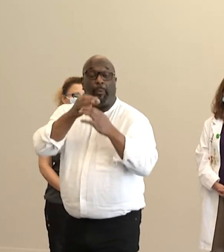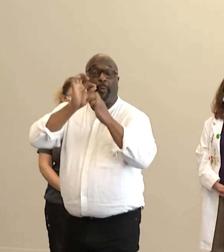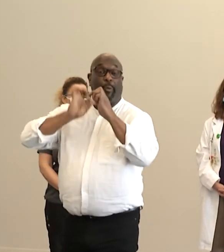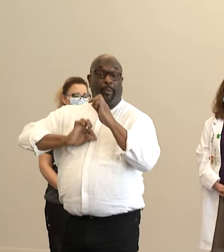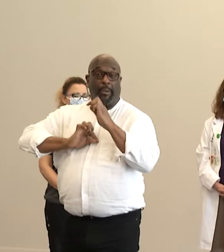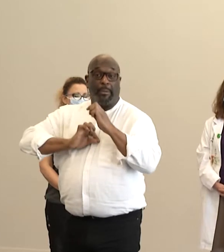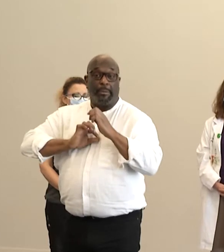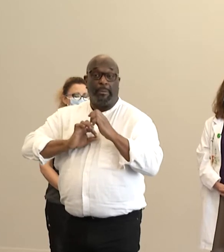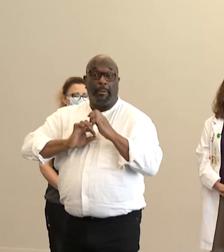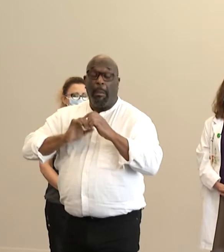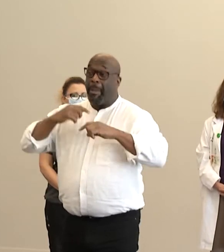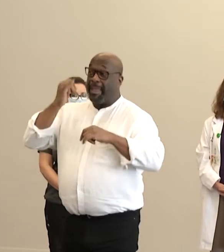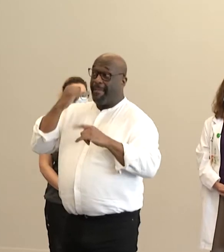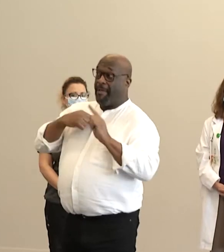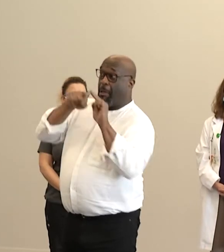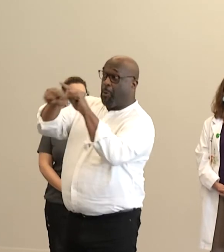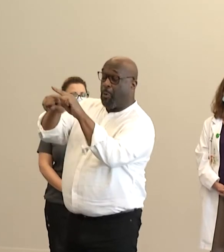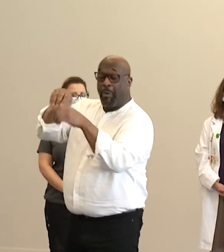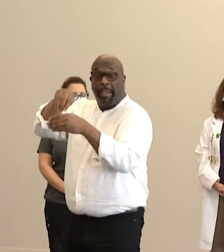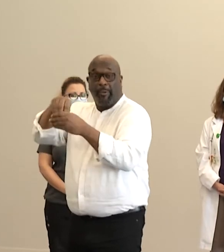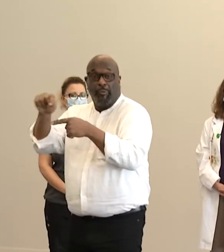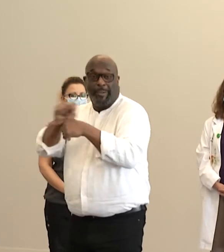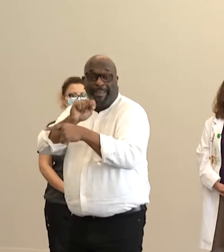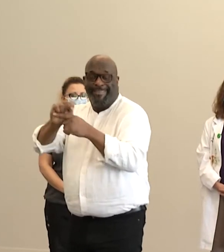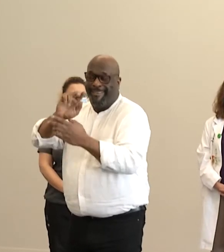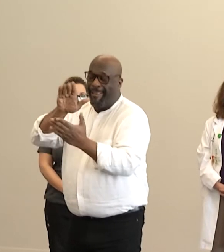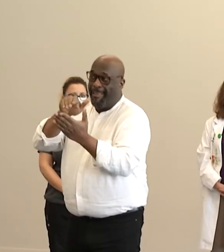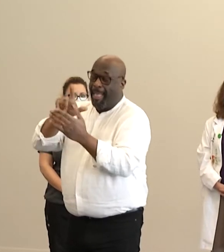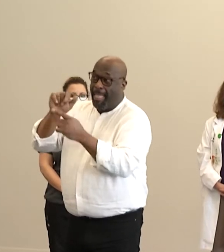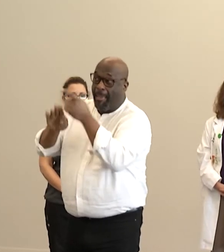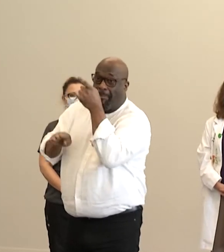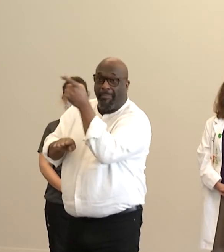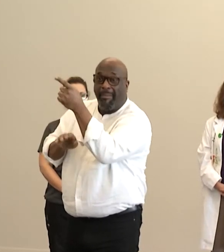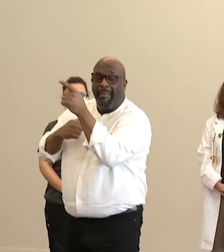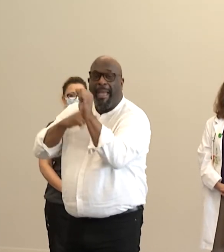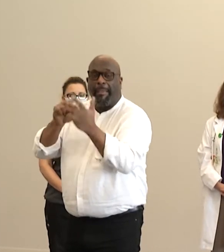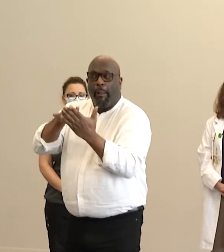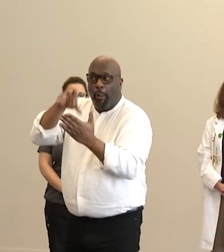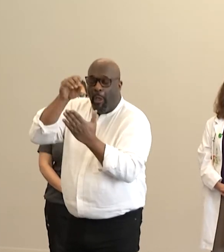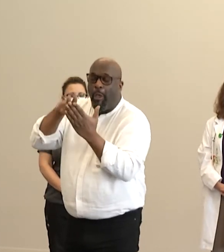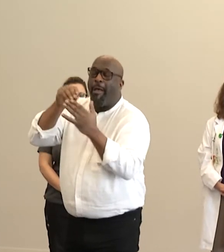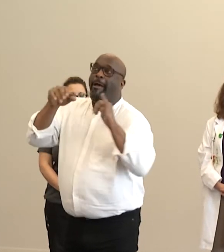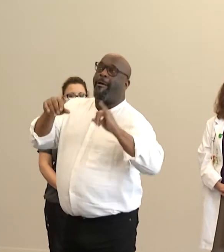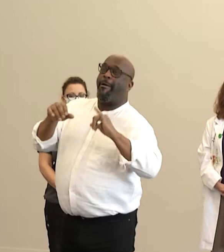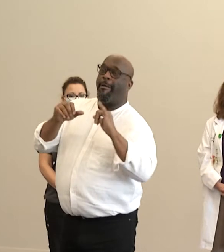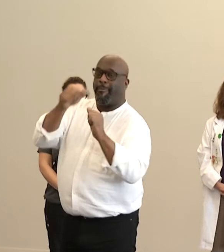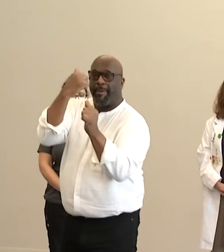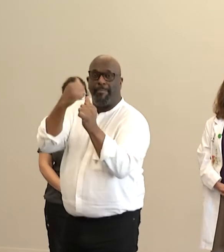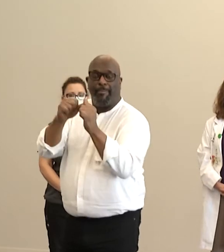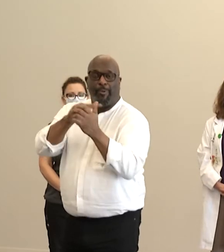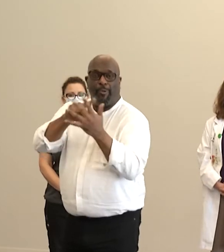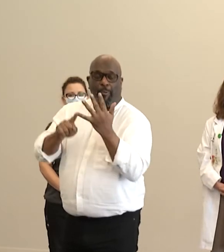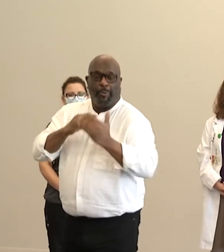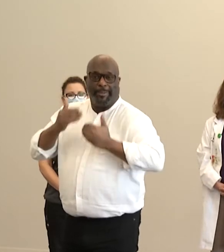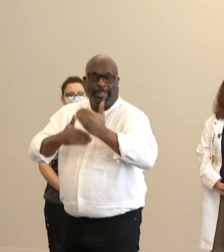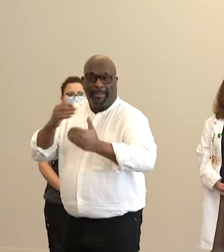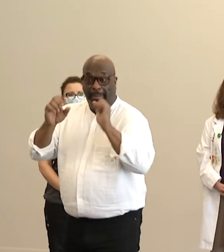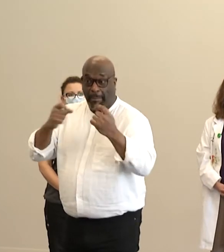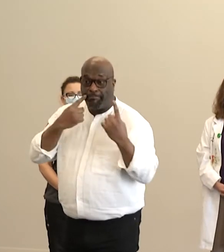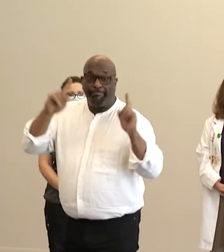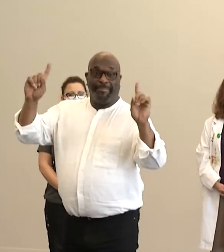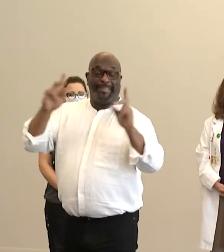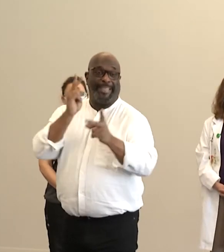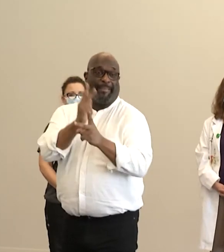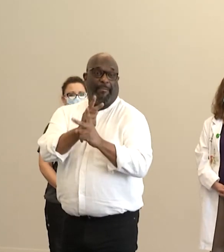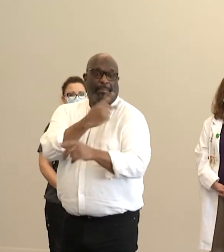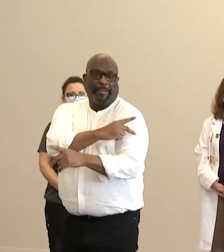in the simulation lab, I've developed the confidence and skills for those procedures. Now I can effectively care for patients we are